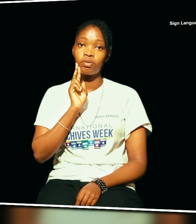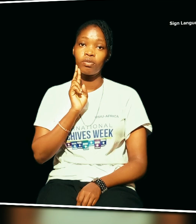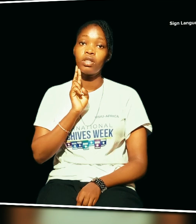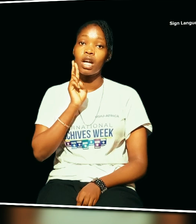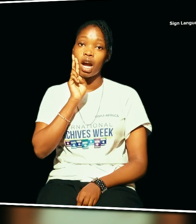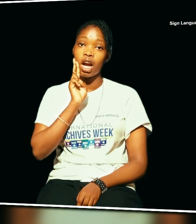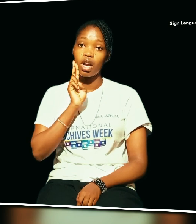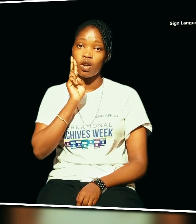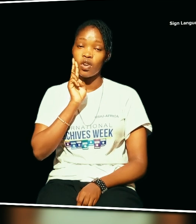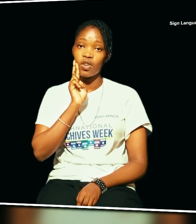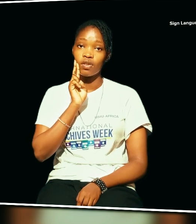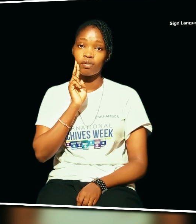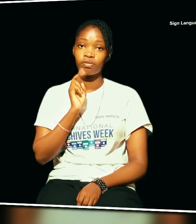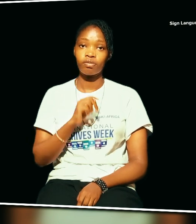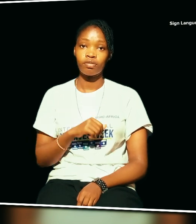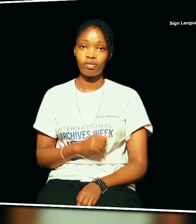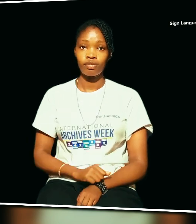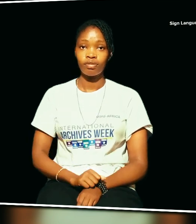uncle,